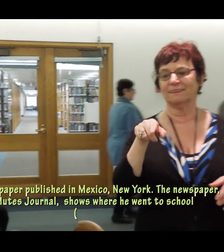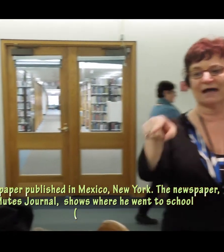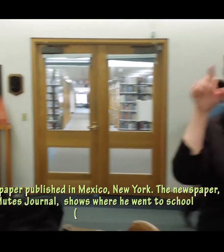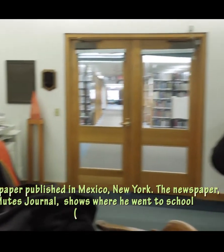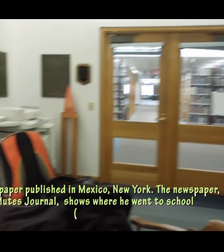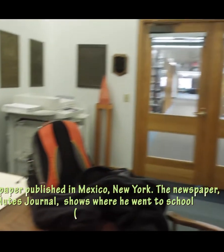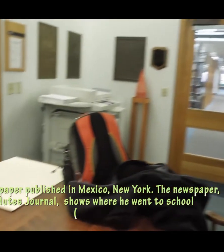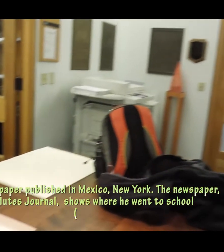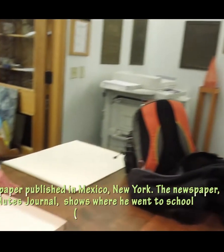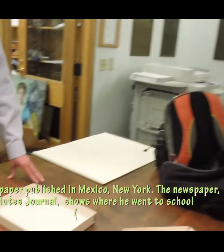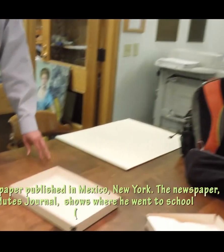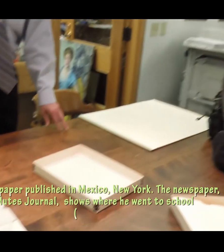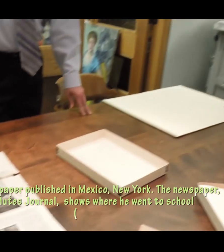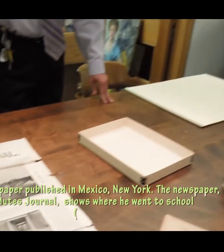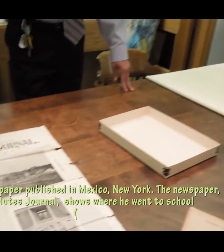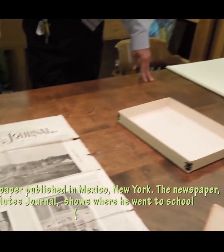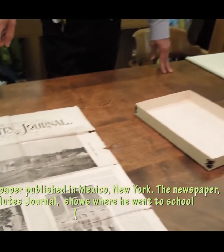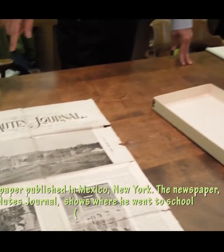that's actually a picture from there.